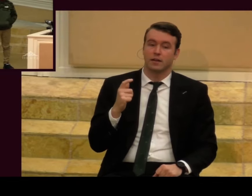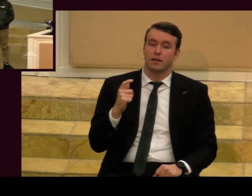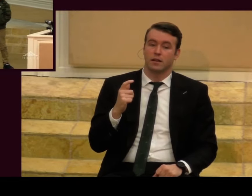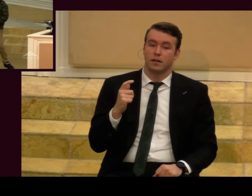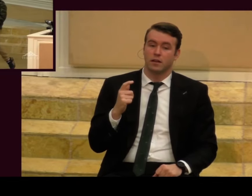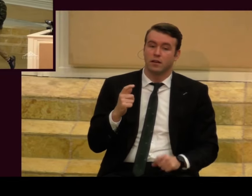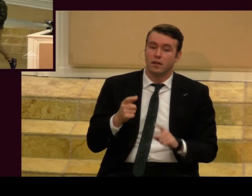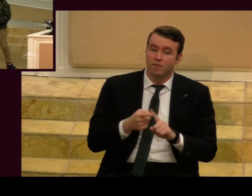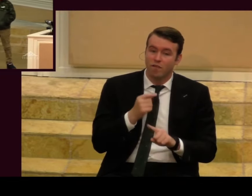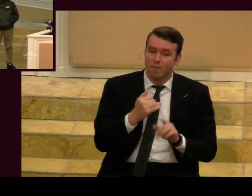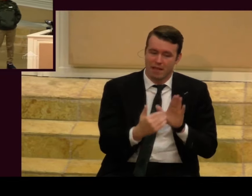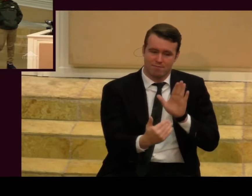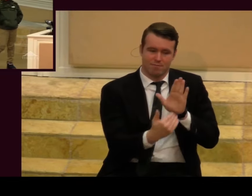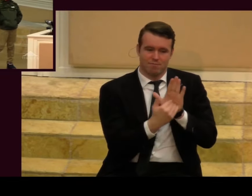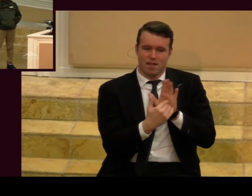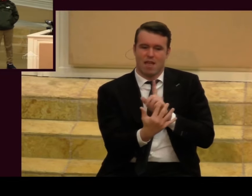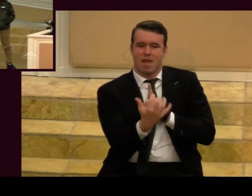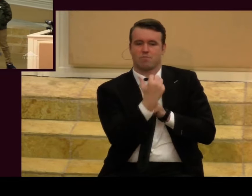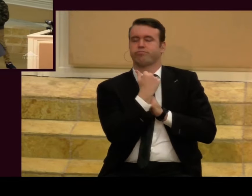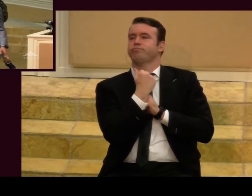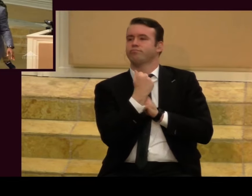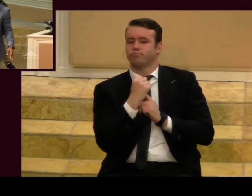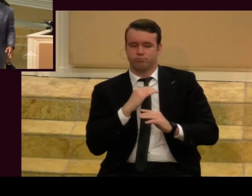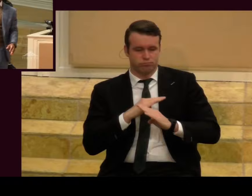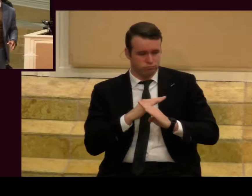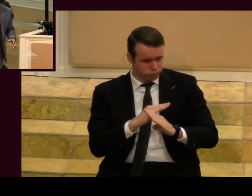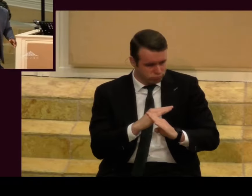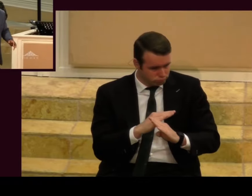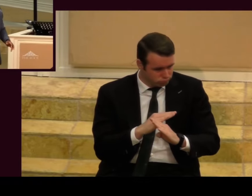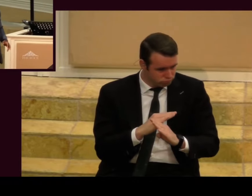from hostile invasion.